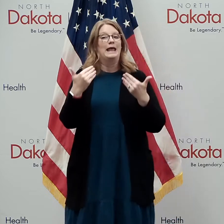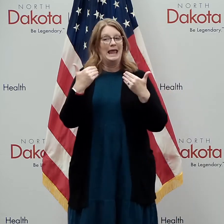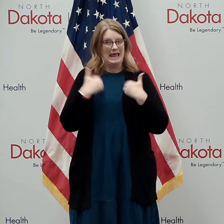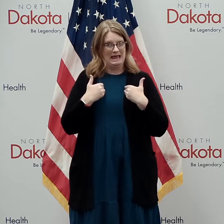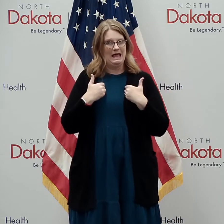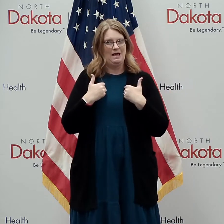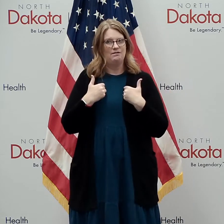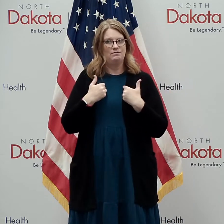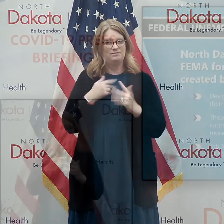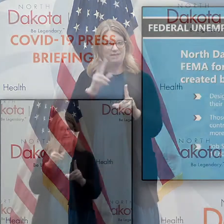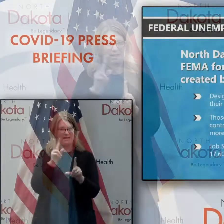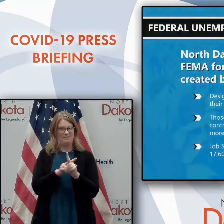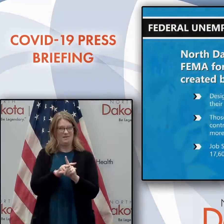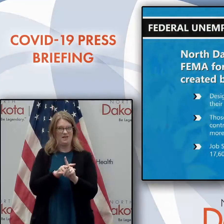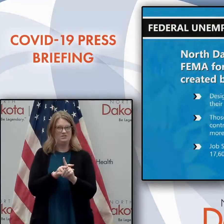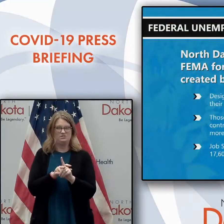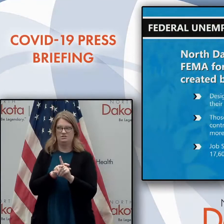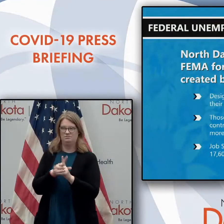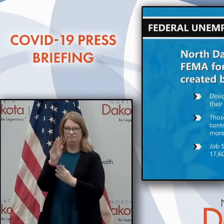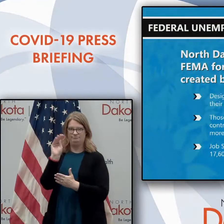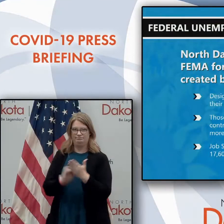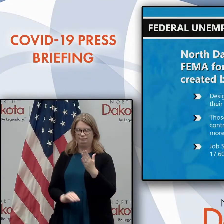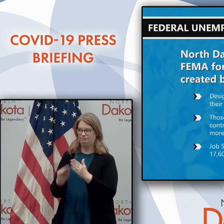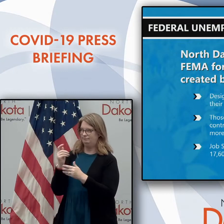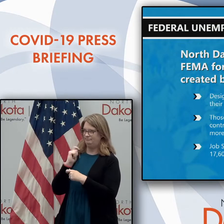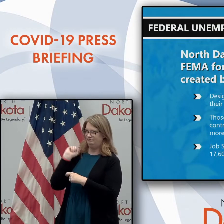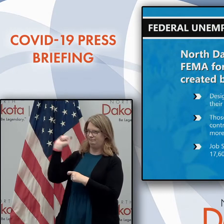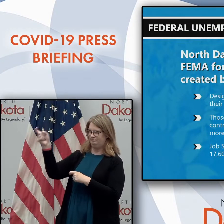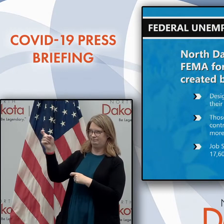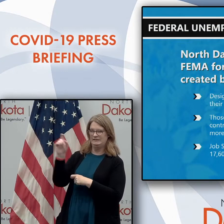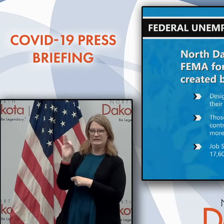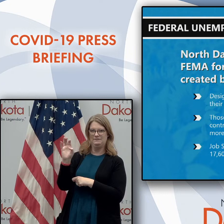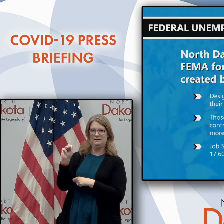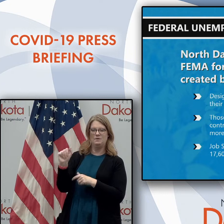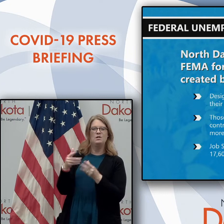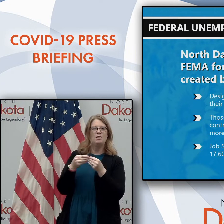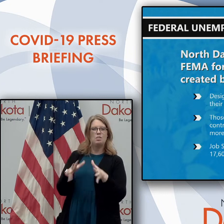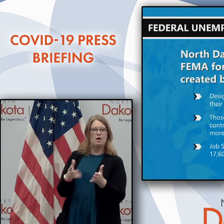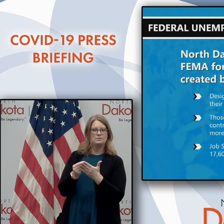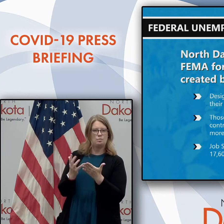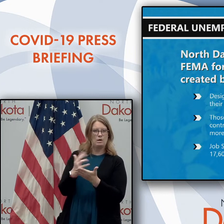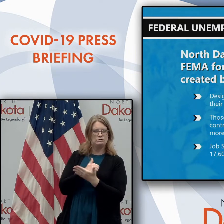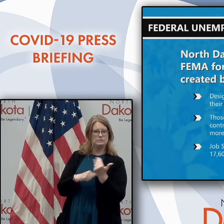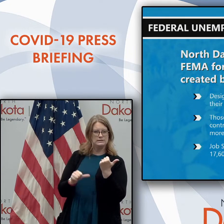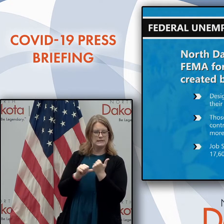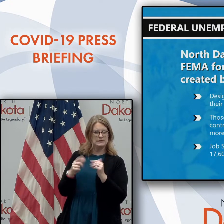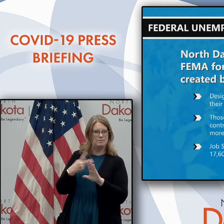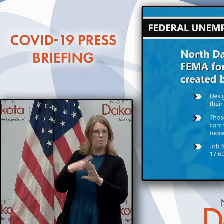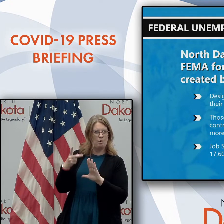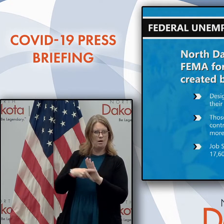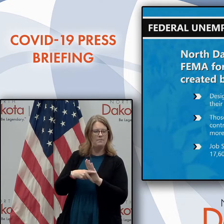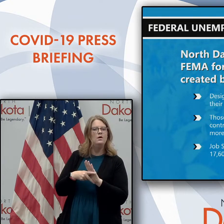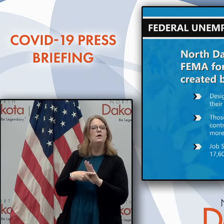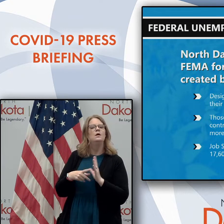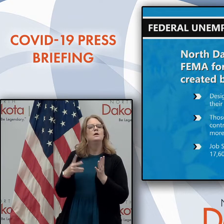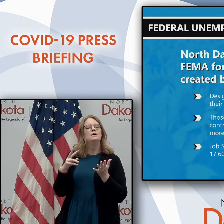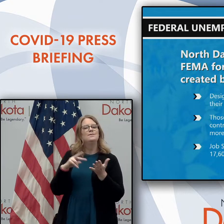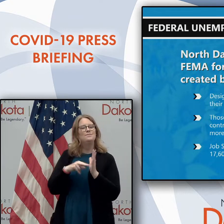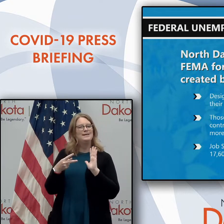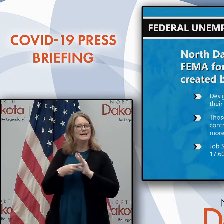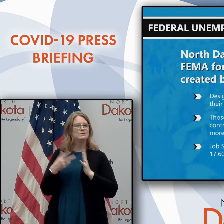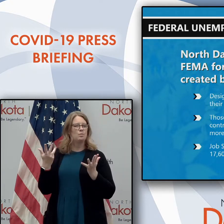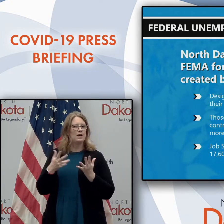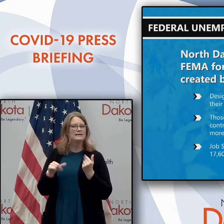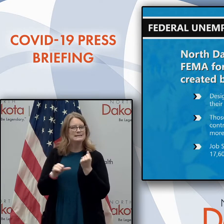our application to FEMA to participate in the Lost Wages Assistance Program, and this will provide much-needed